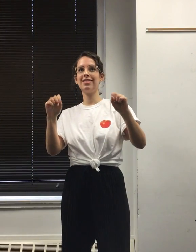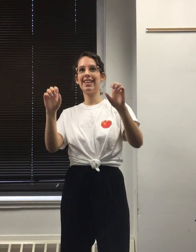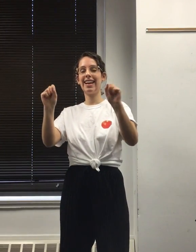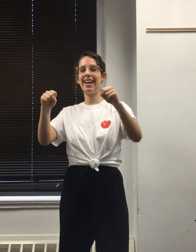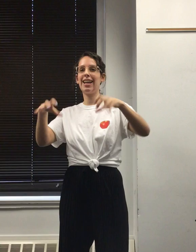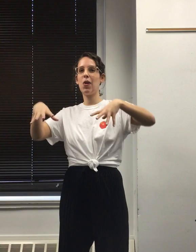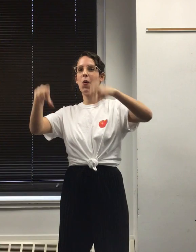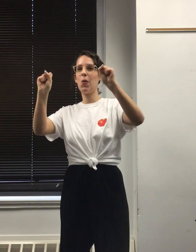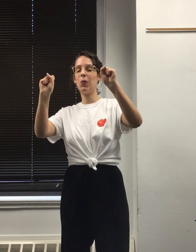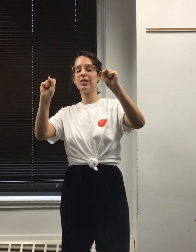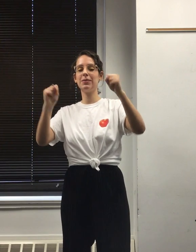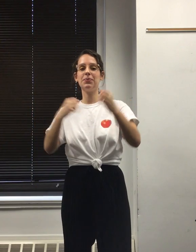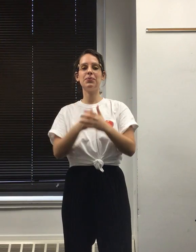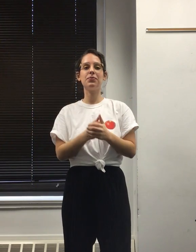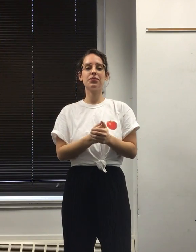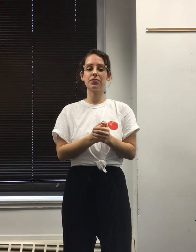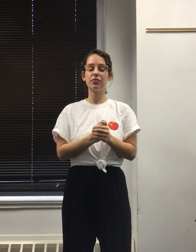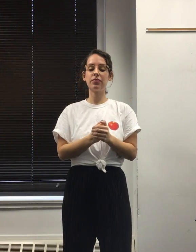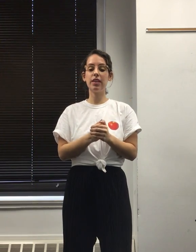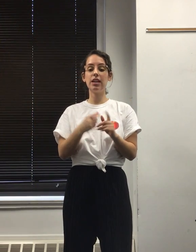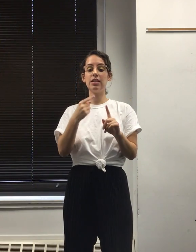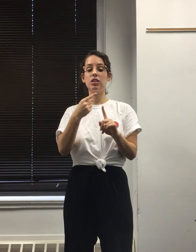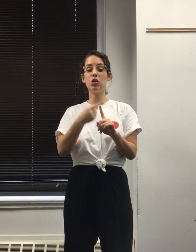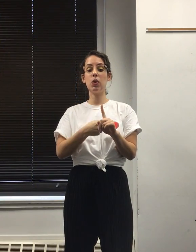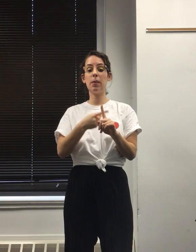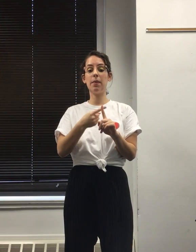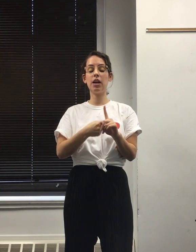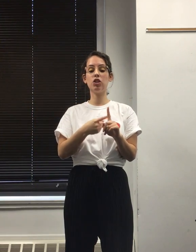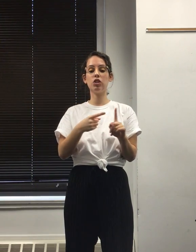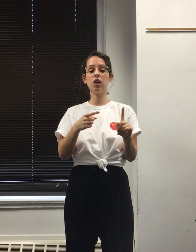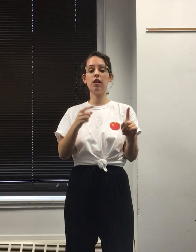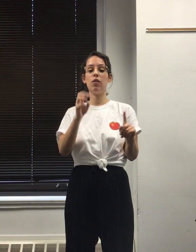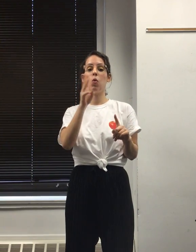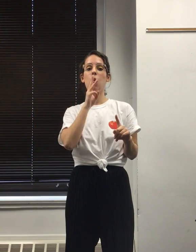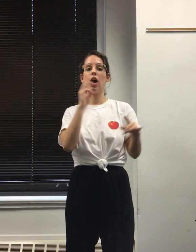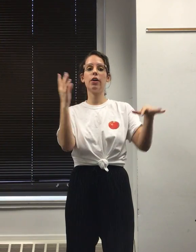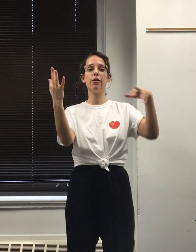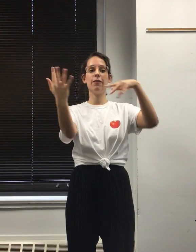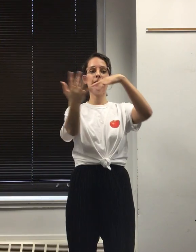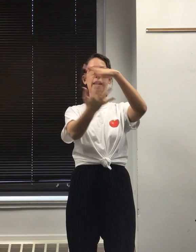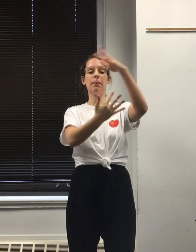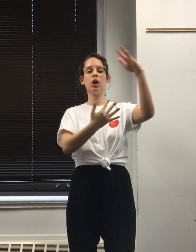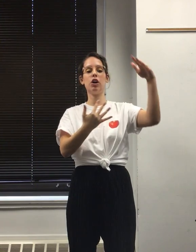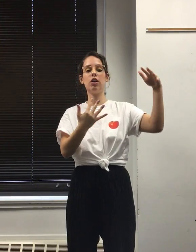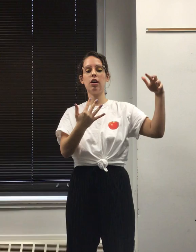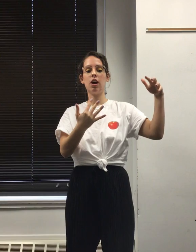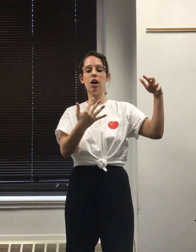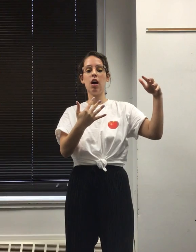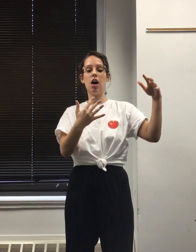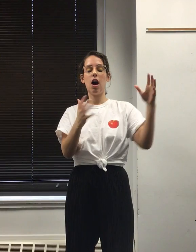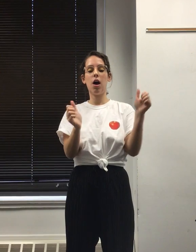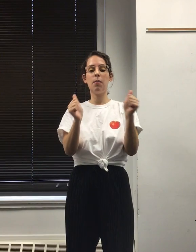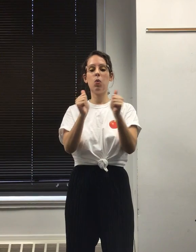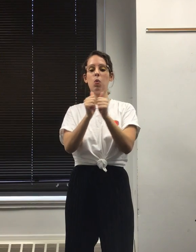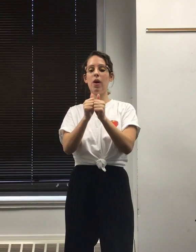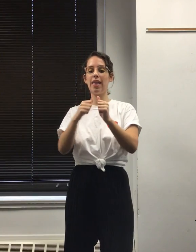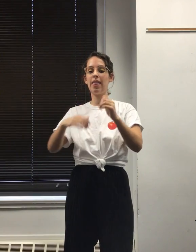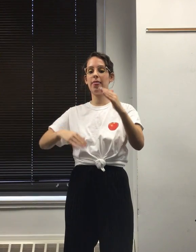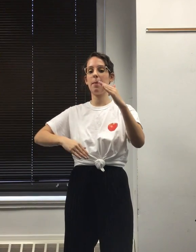Measure of the amount of water vapor actually in the air compared with the maximum that the air can hold at a certain temperature. Now,